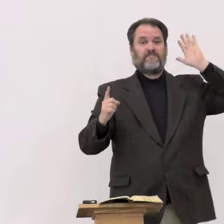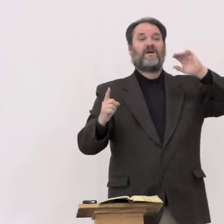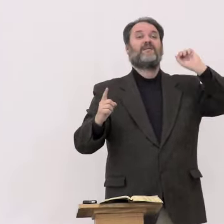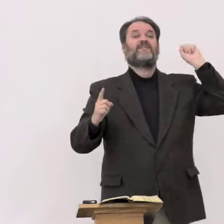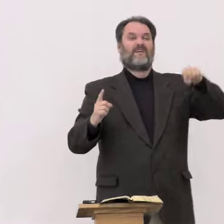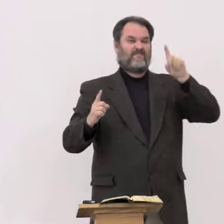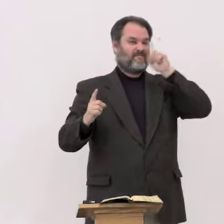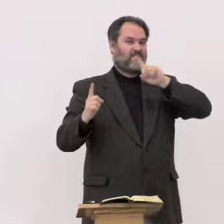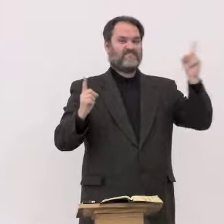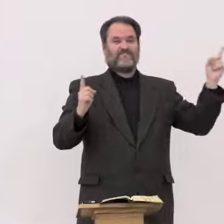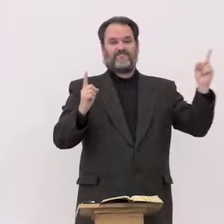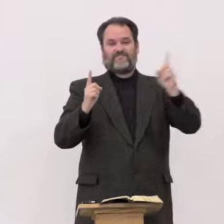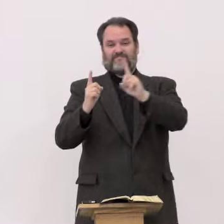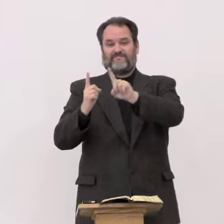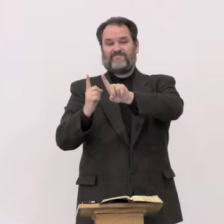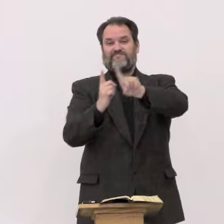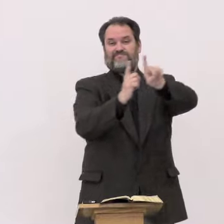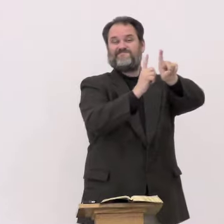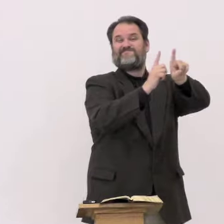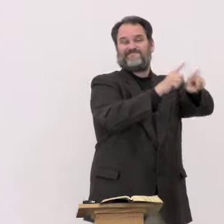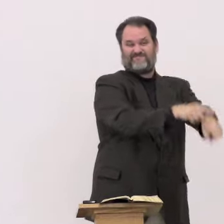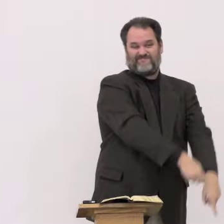can't read. He will do that.